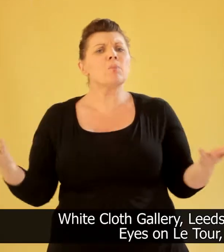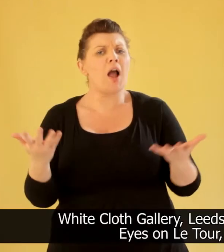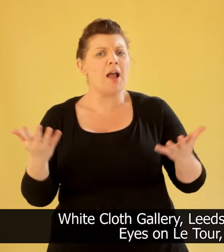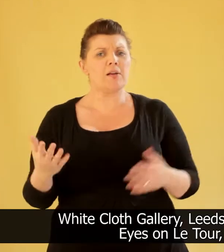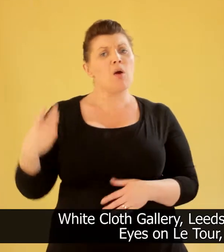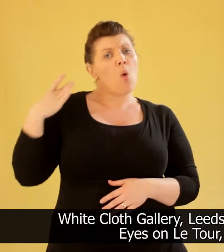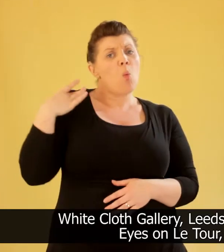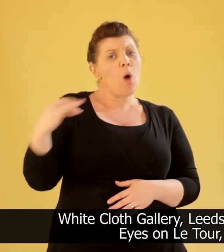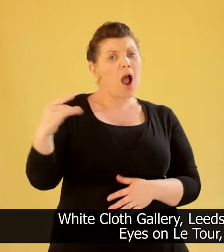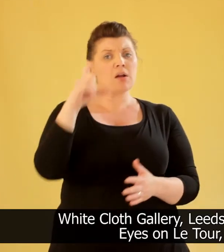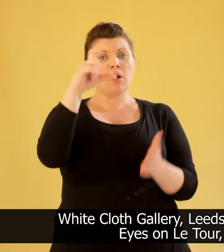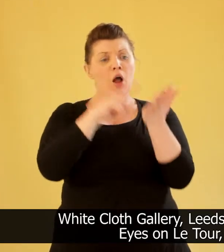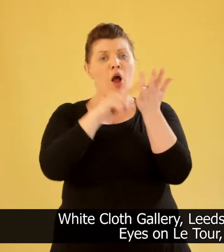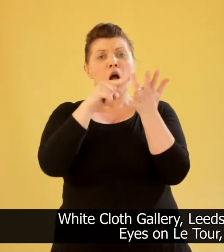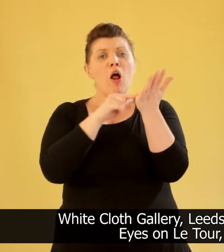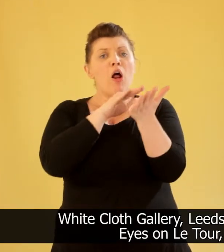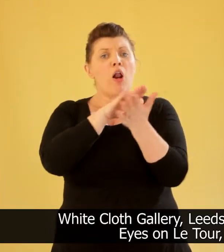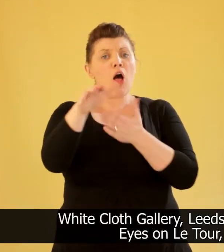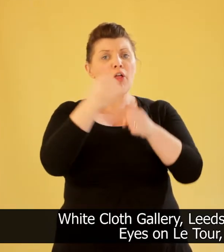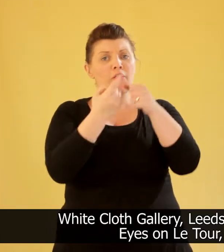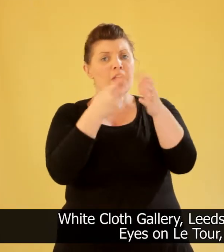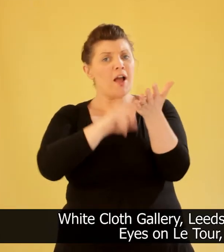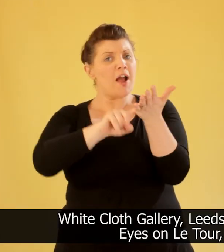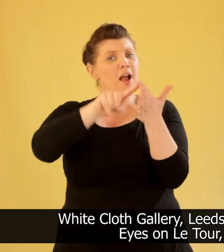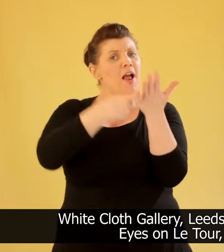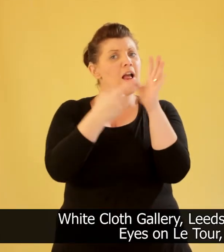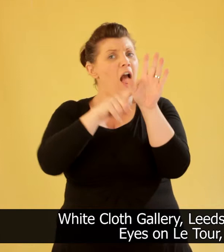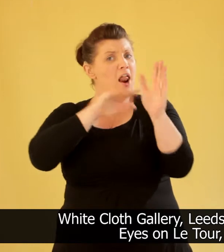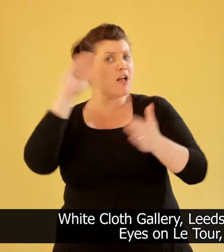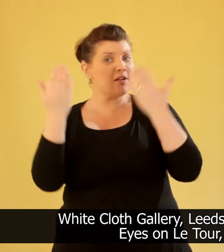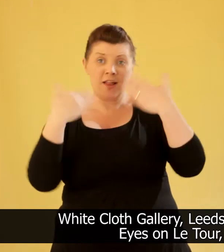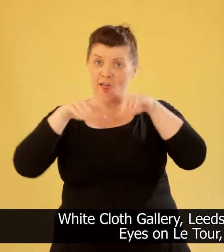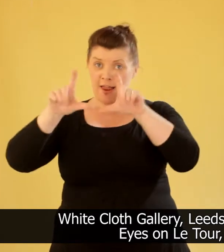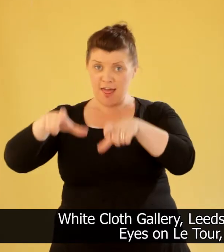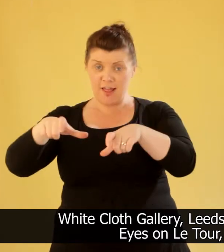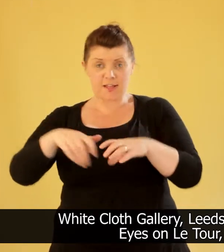White Cloth Gallery, Leeds, presents Eyes on Latour.